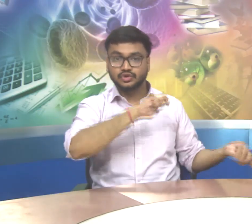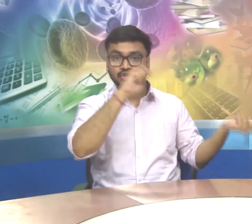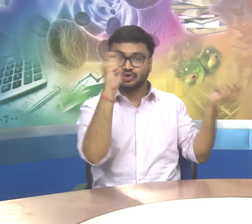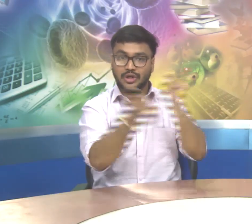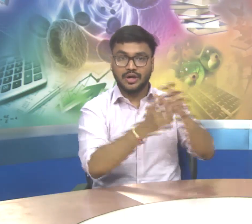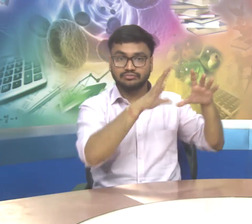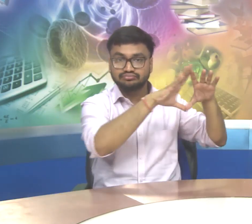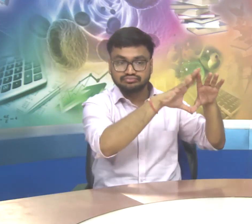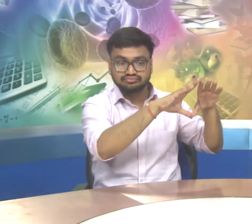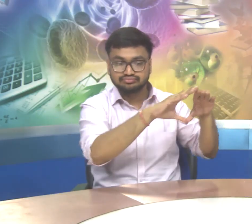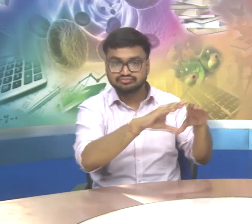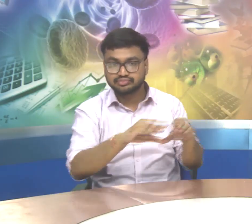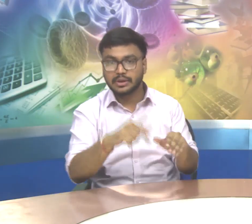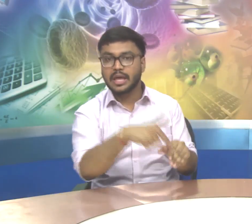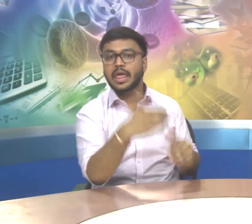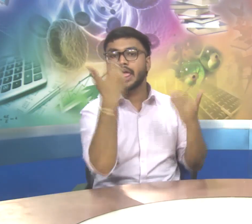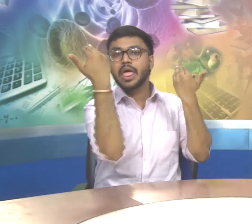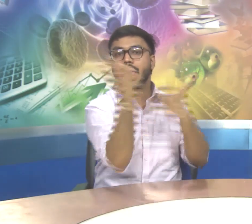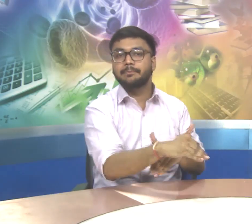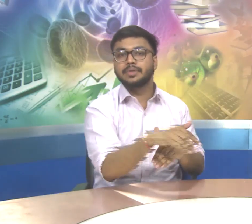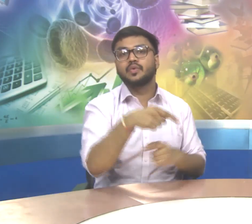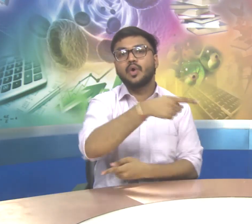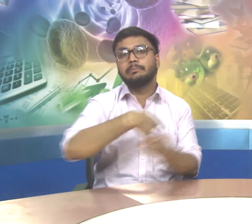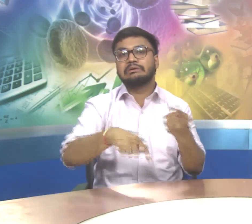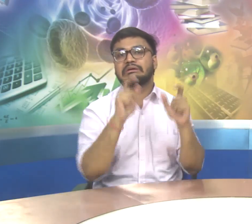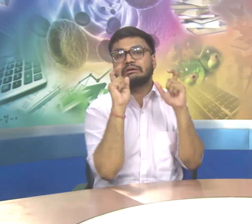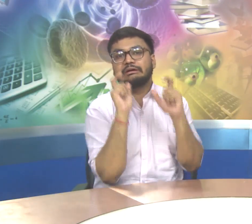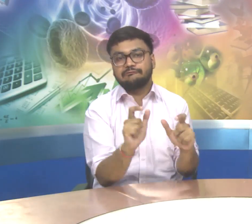so we all should be used it carefully.